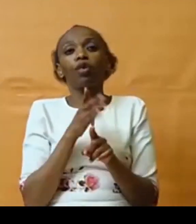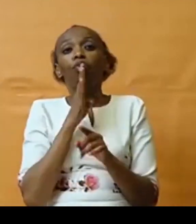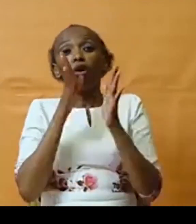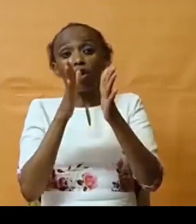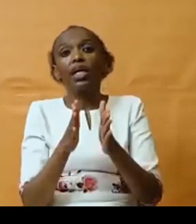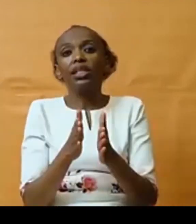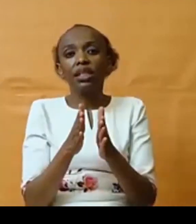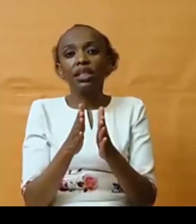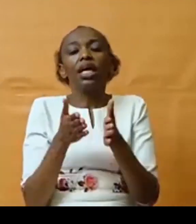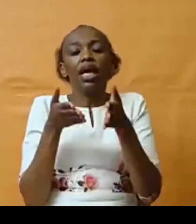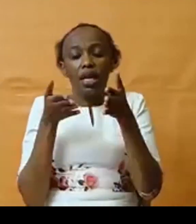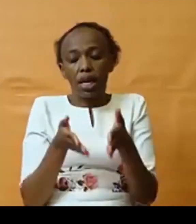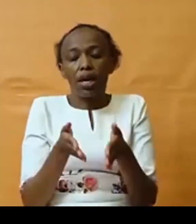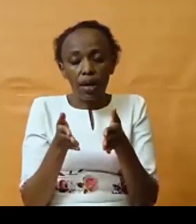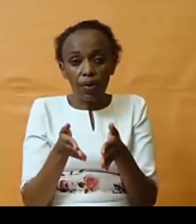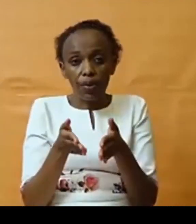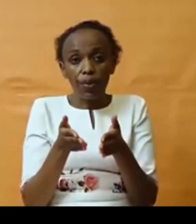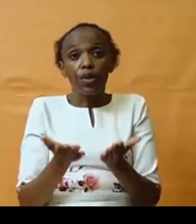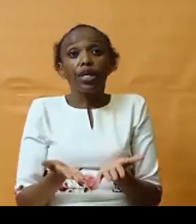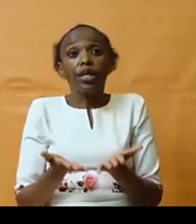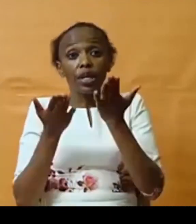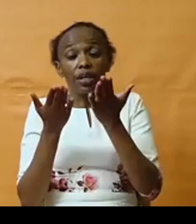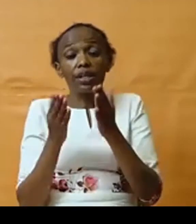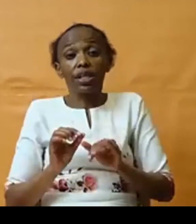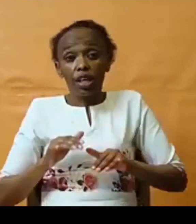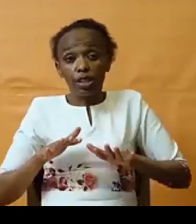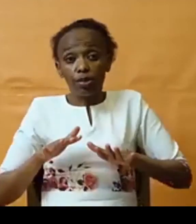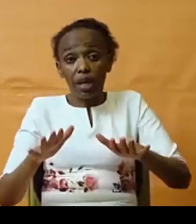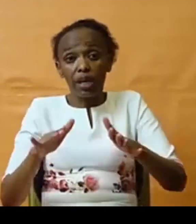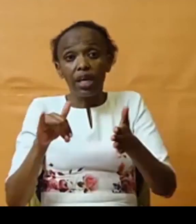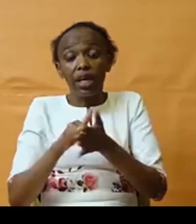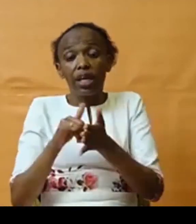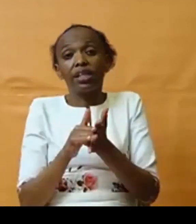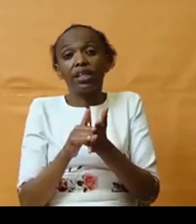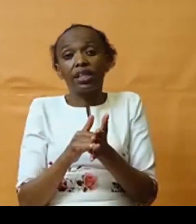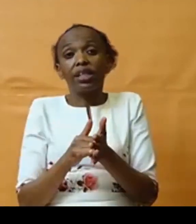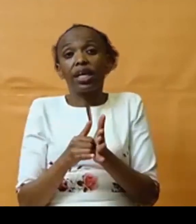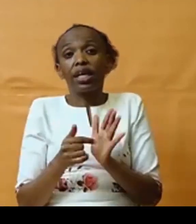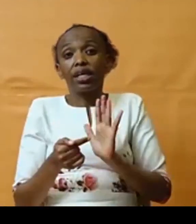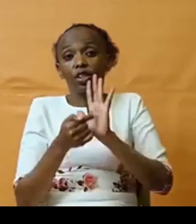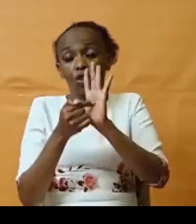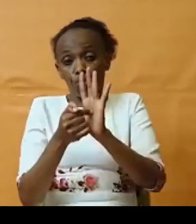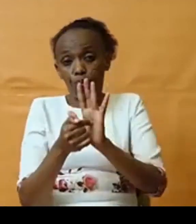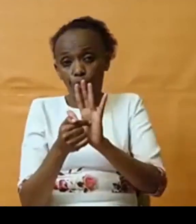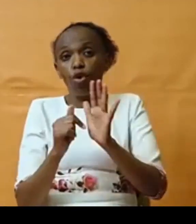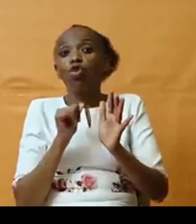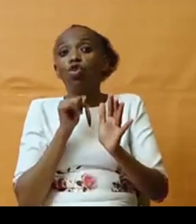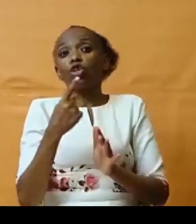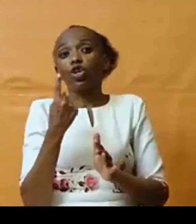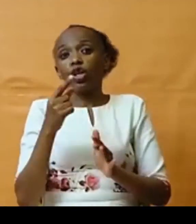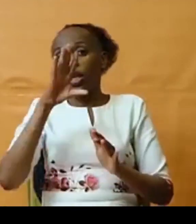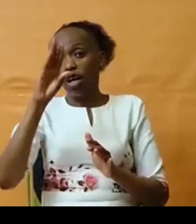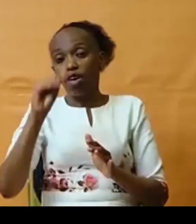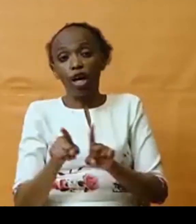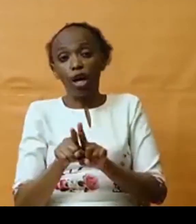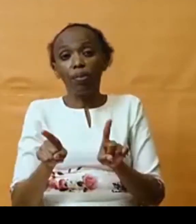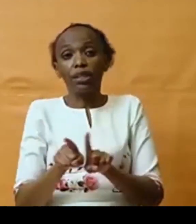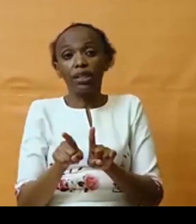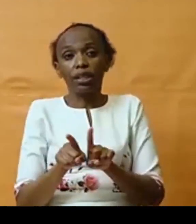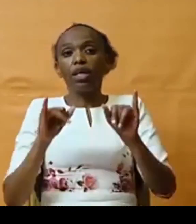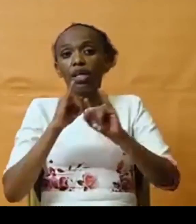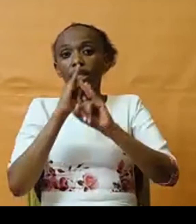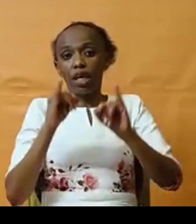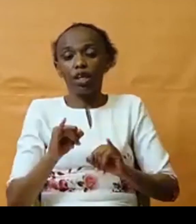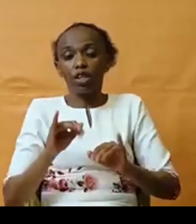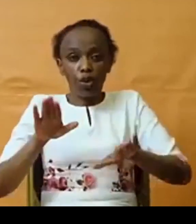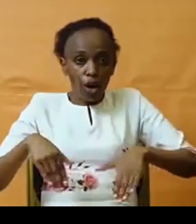borrowers, and therefore increasing the spread, which is a key indicator not only within Africa but also internationally as